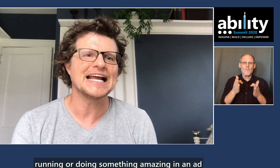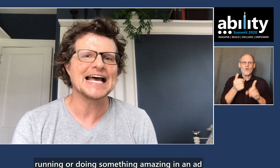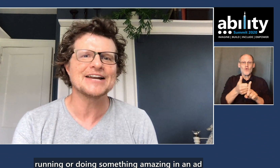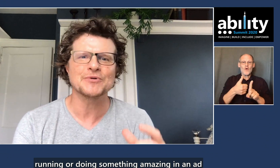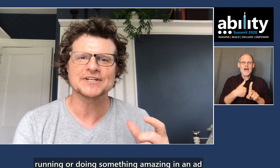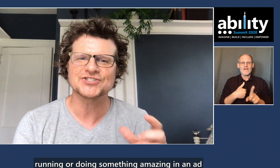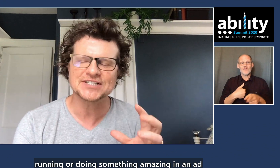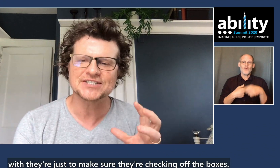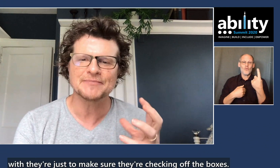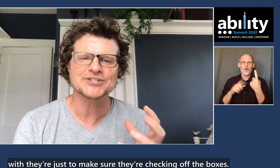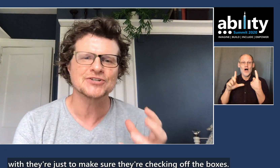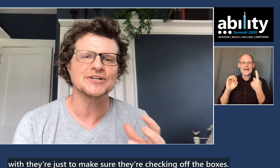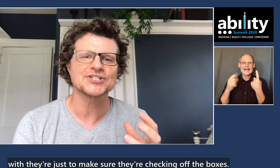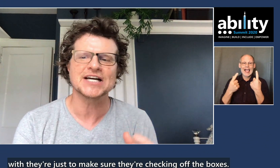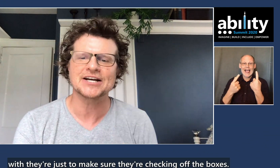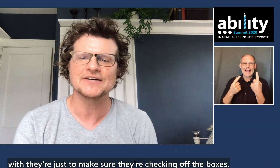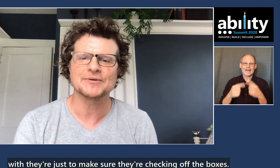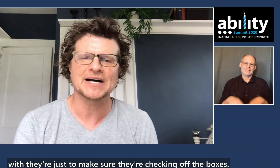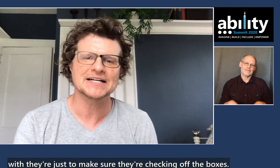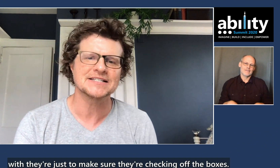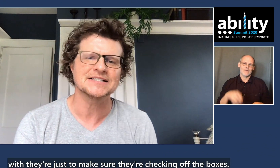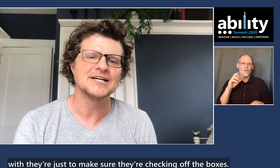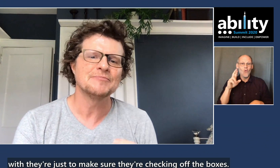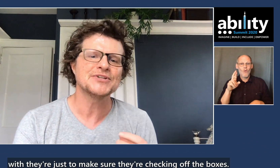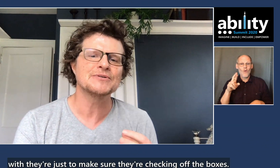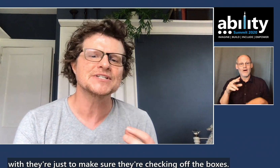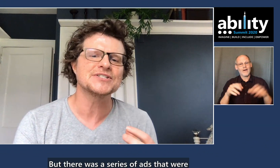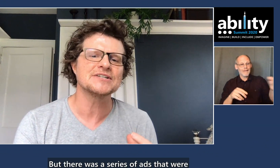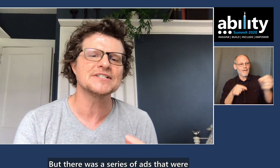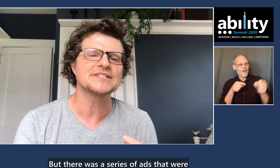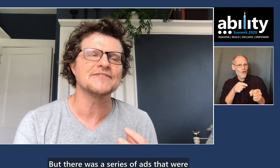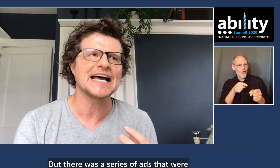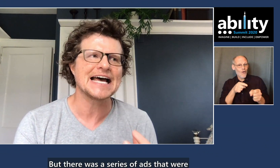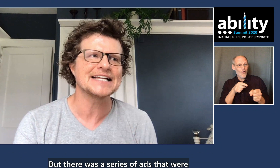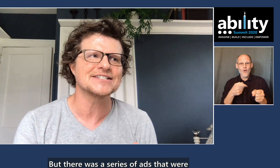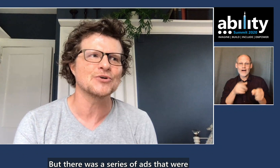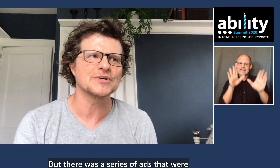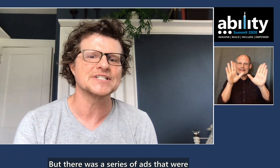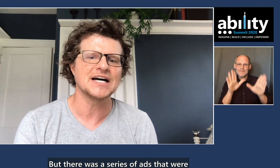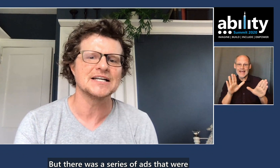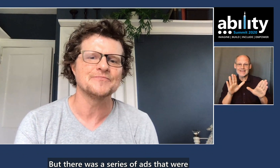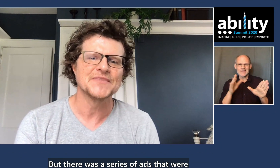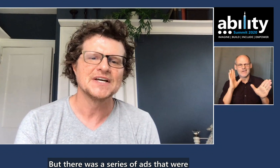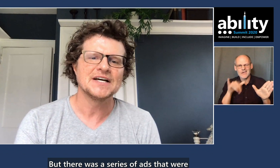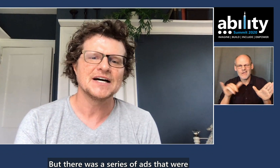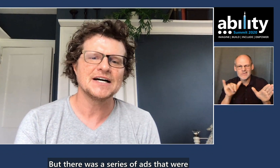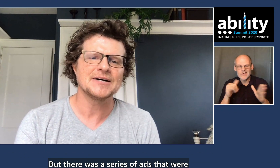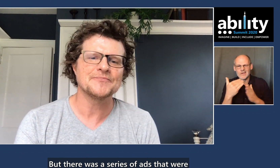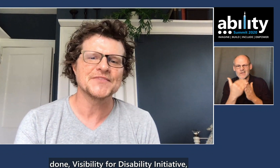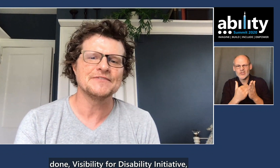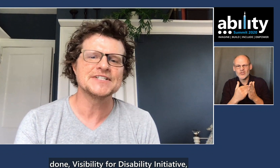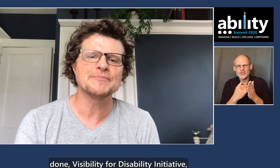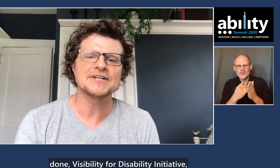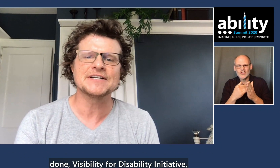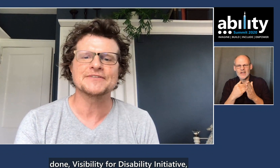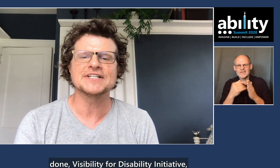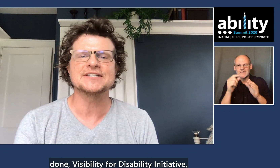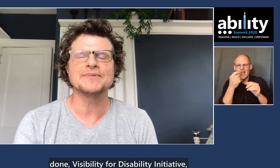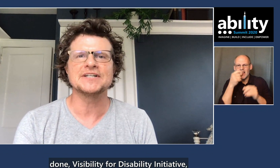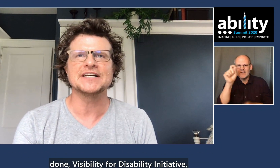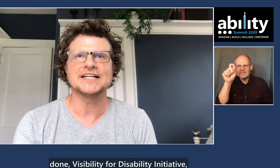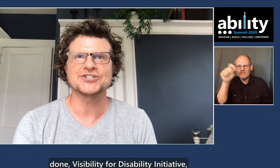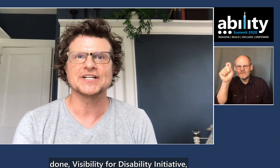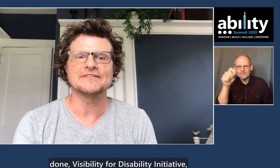amazing in an ad with just to make sure they're checking off the boxes. But there was a series of ads that were done, Visibility